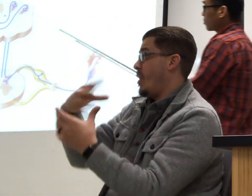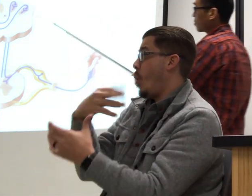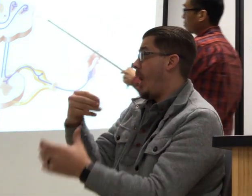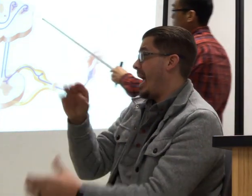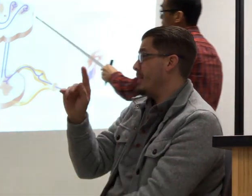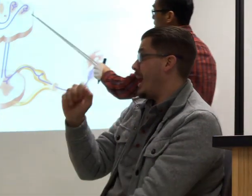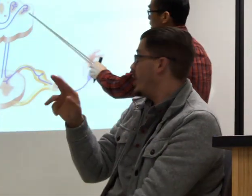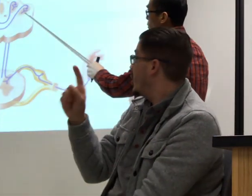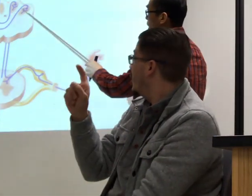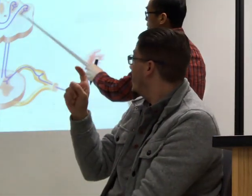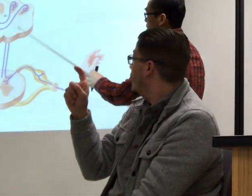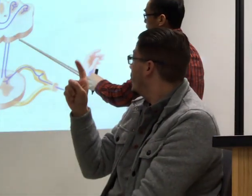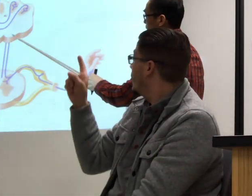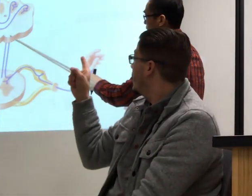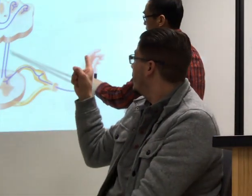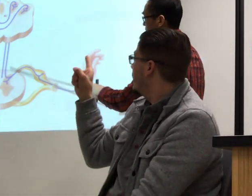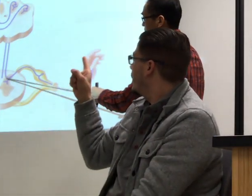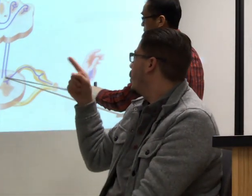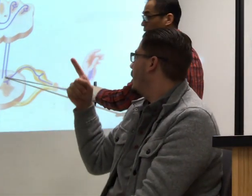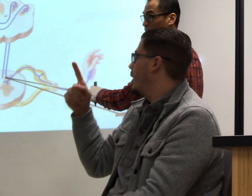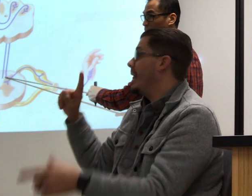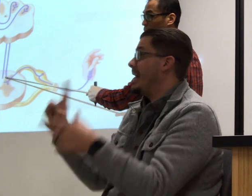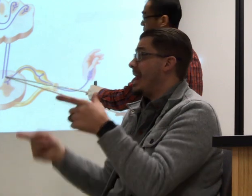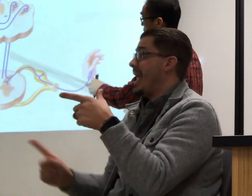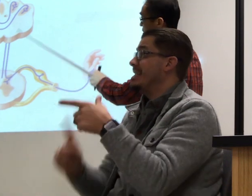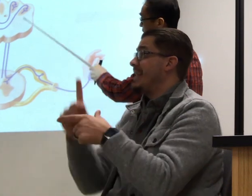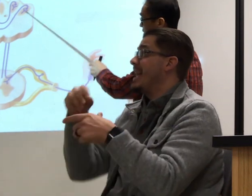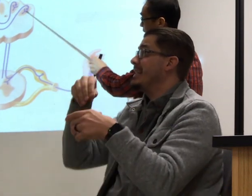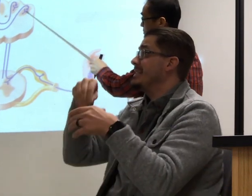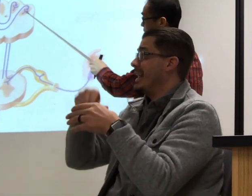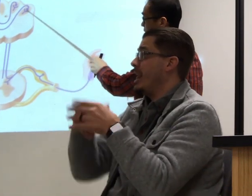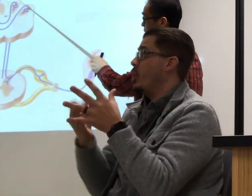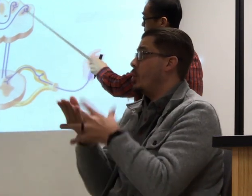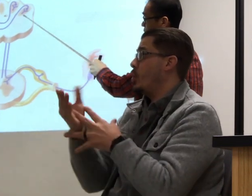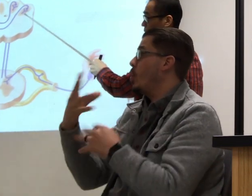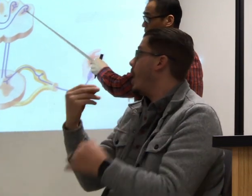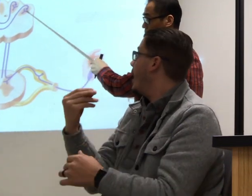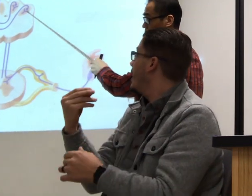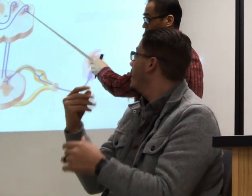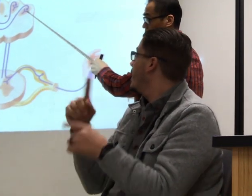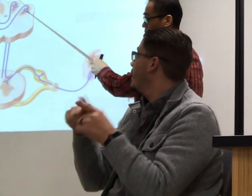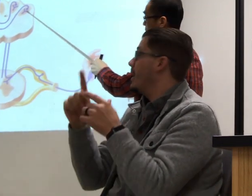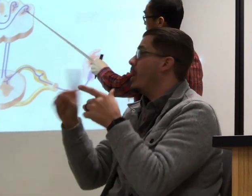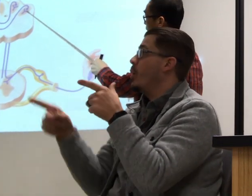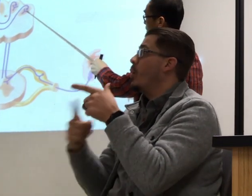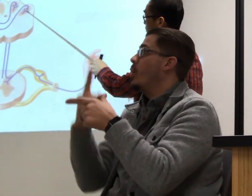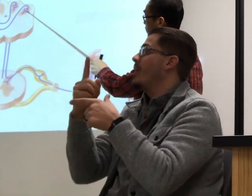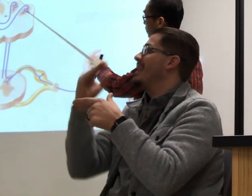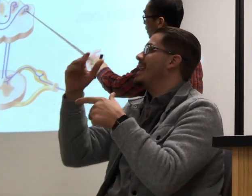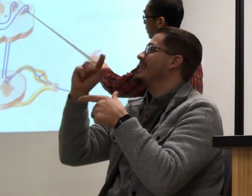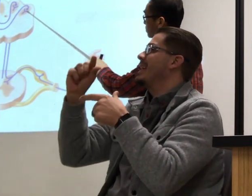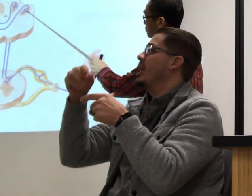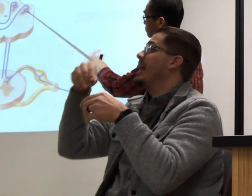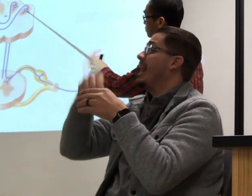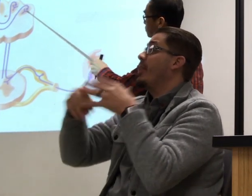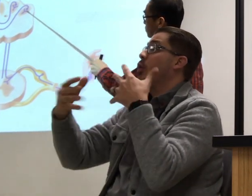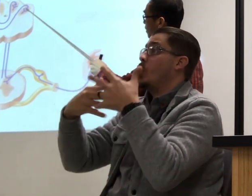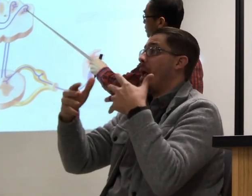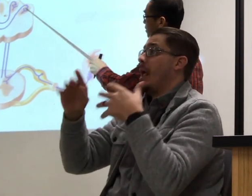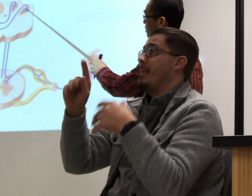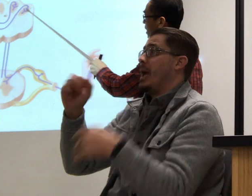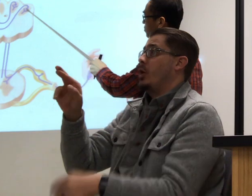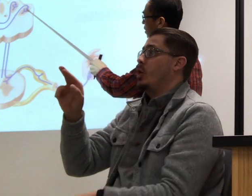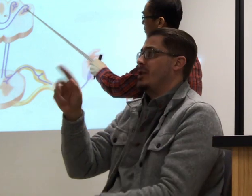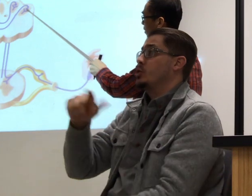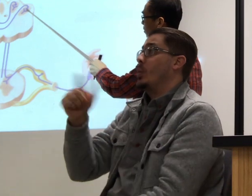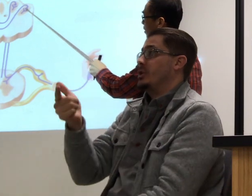matter? Well, it ascends in the white matter, but notice the synapses here in the gray matter? Okay. Yeah.